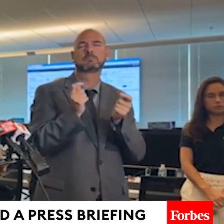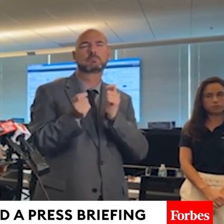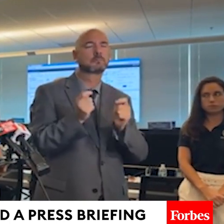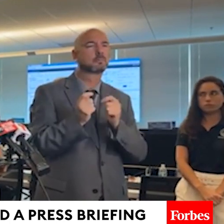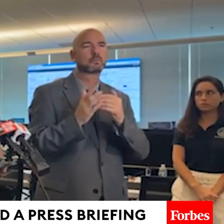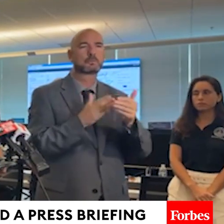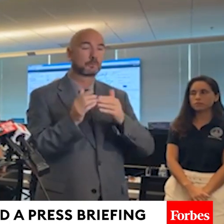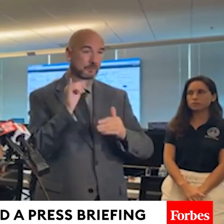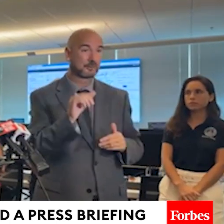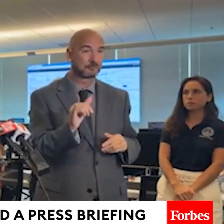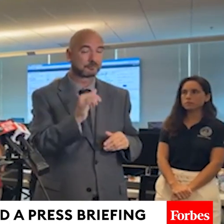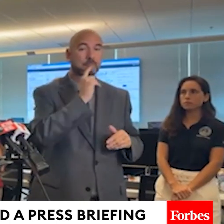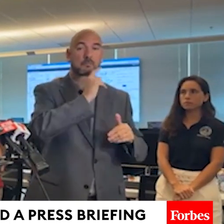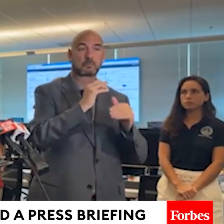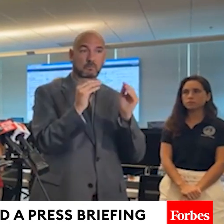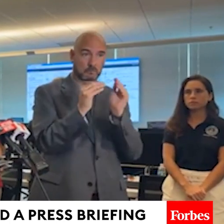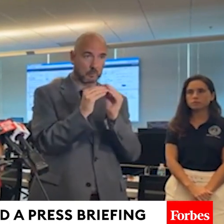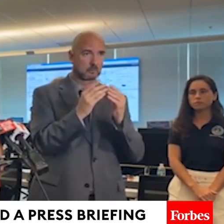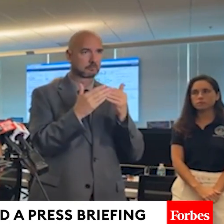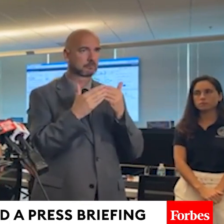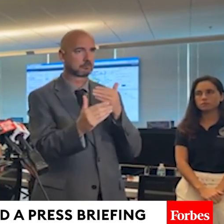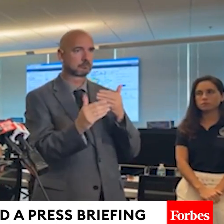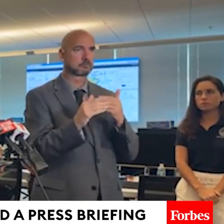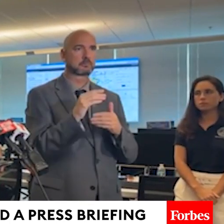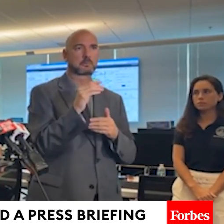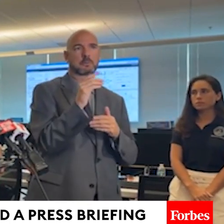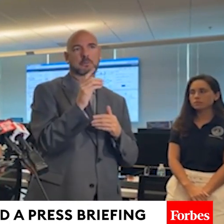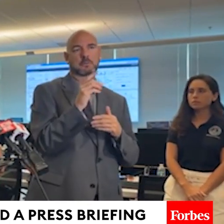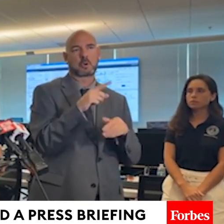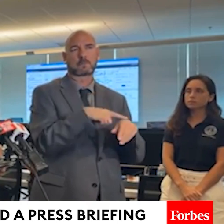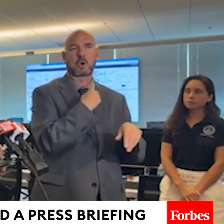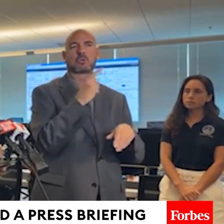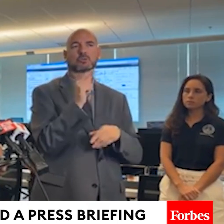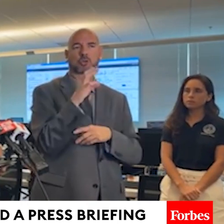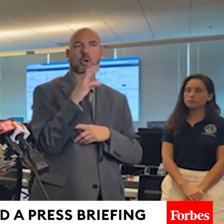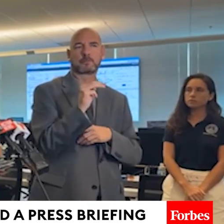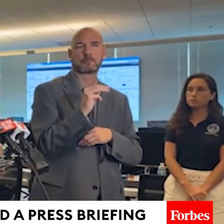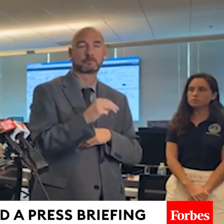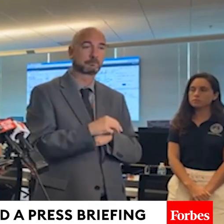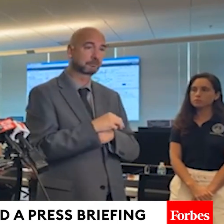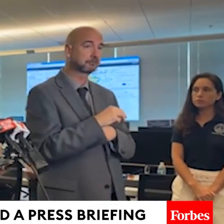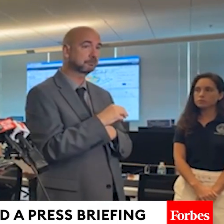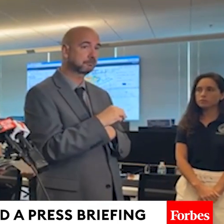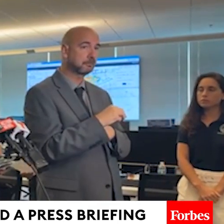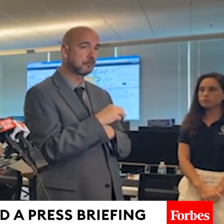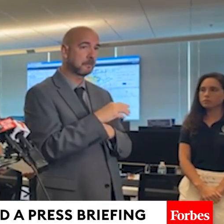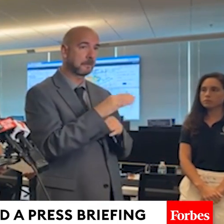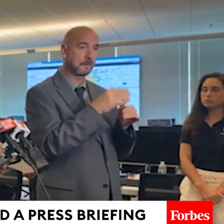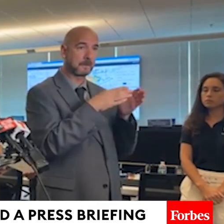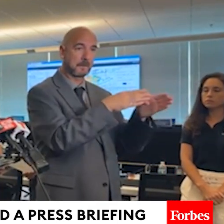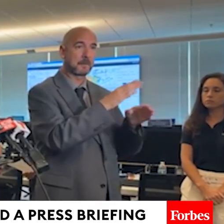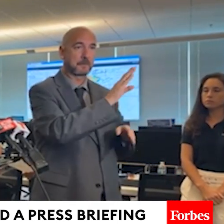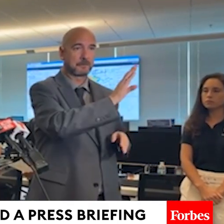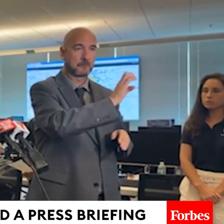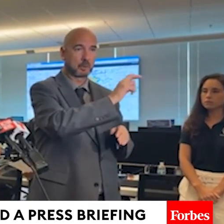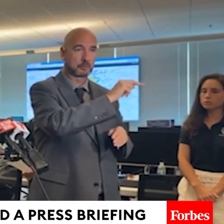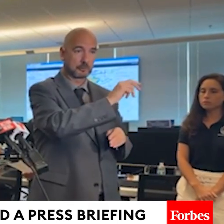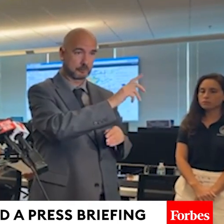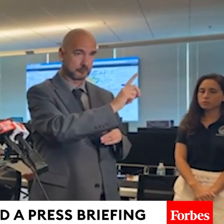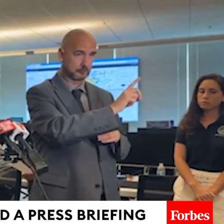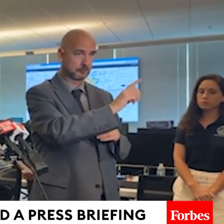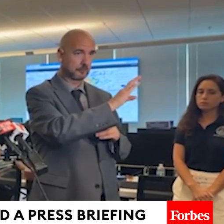short term needs, and then look at the Bermuda Boulevard seawall in Palmetto Beach, which was hit really hard through